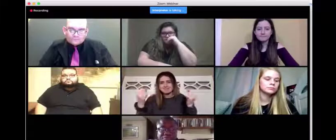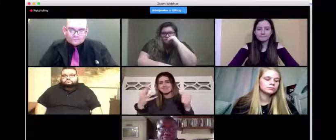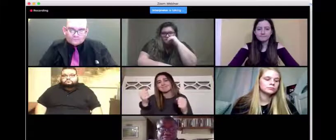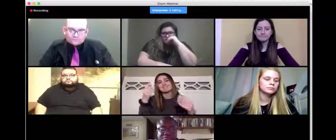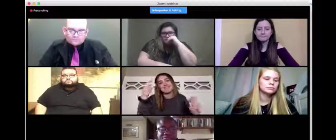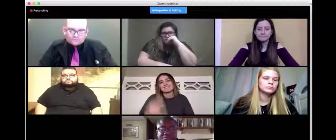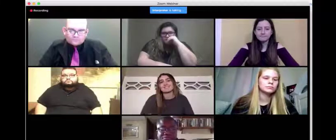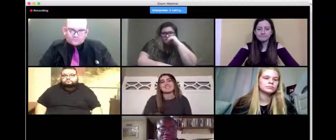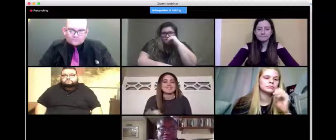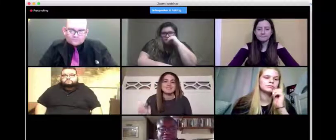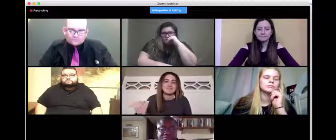Sure.